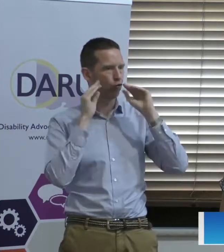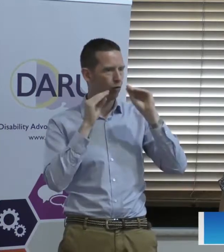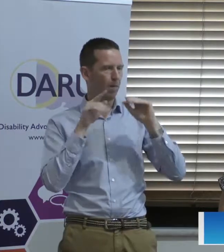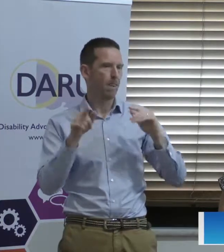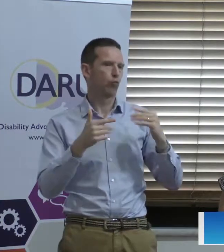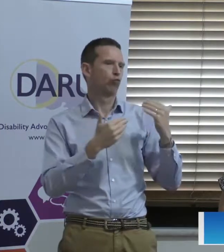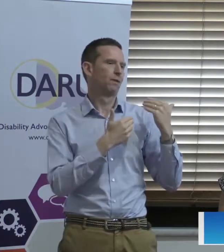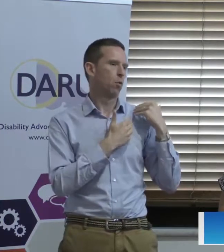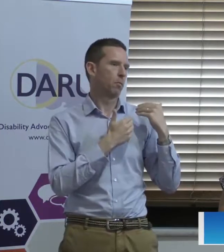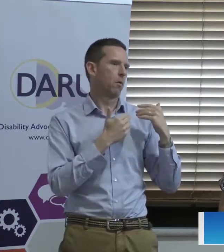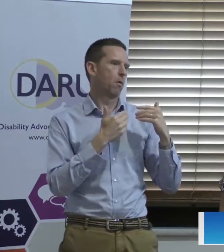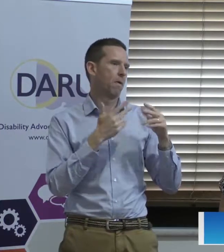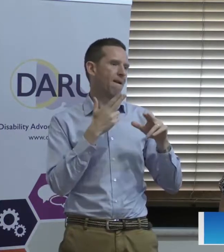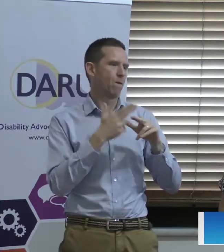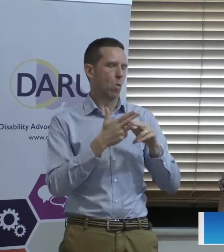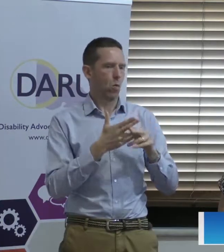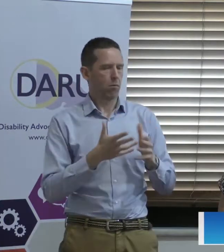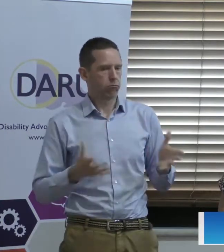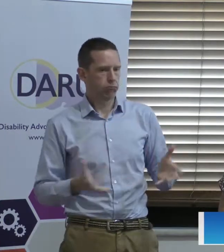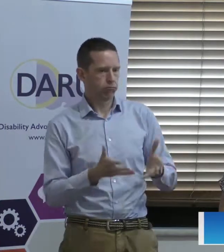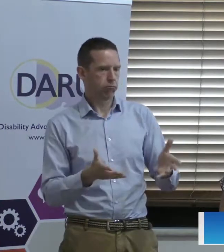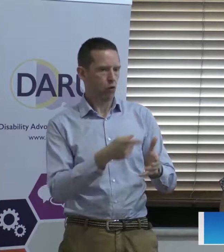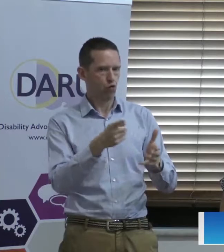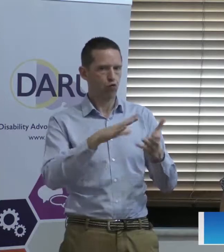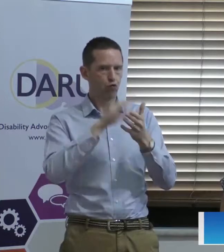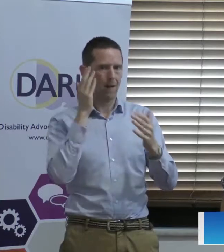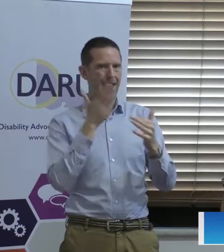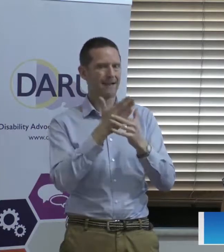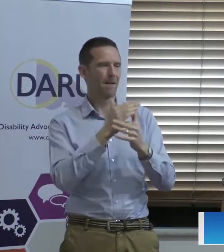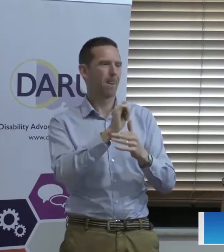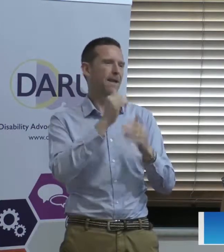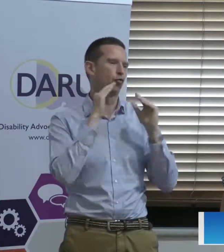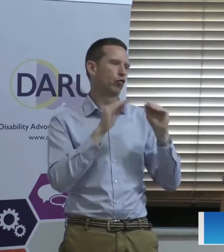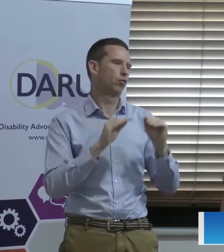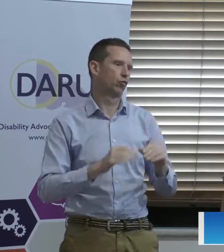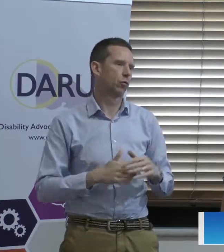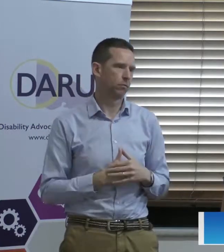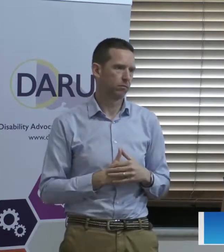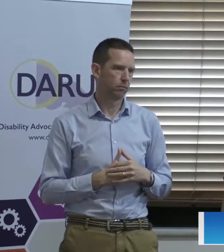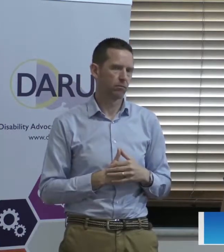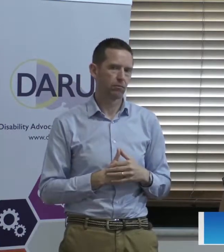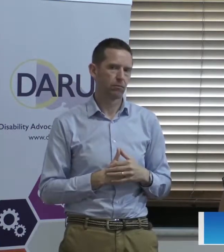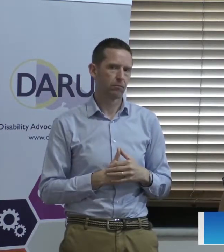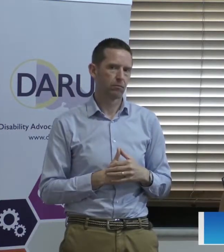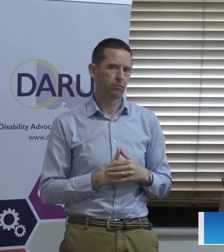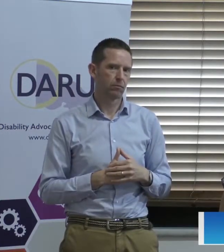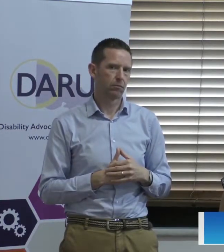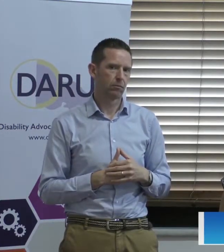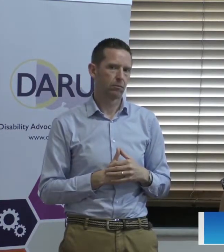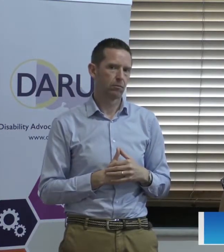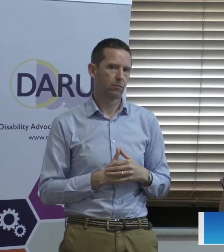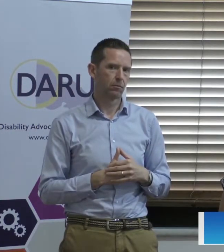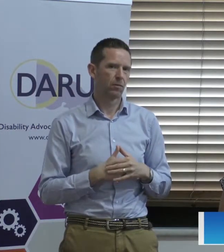for enabling students to access their education. So it just